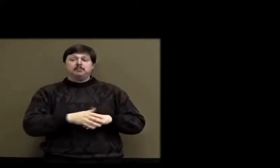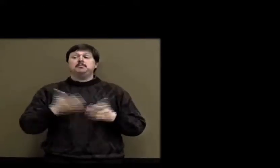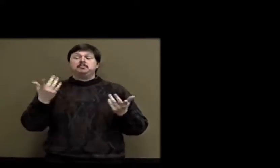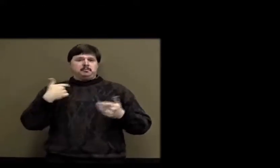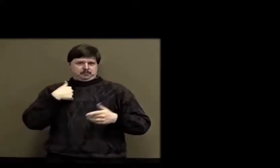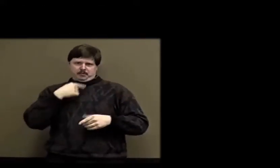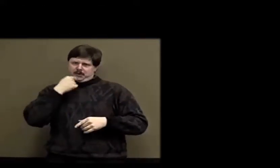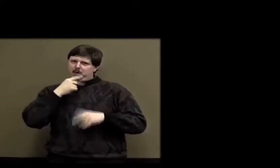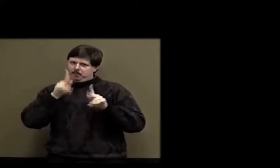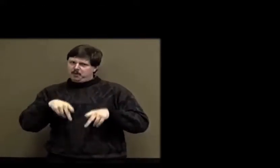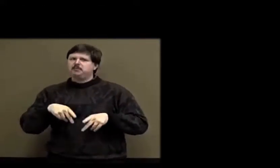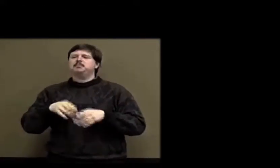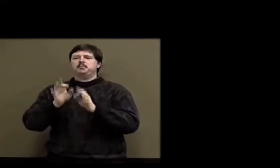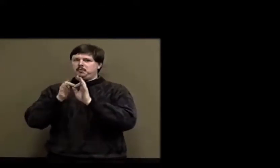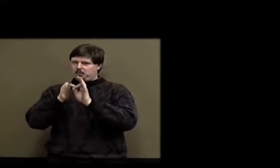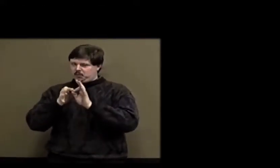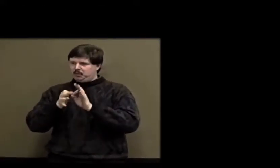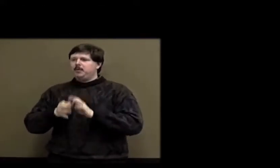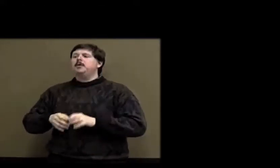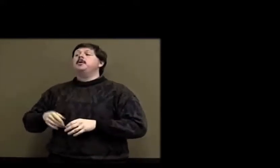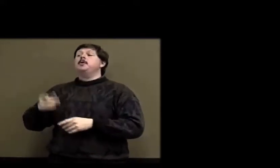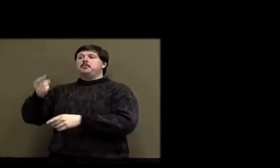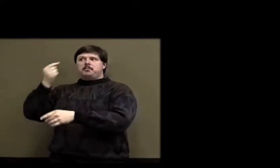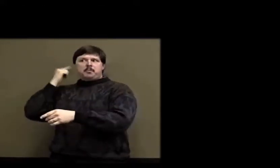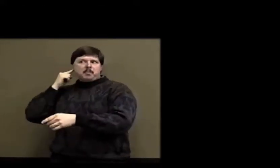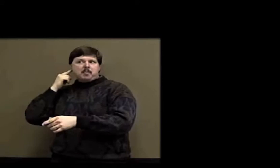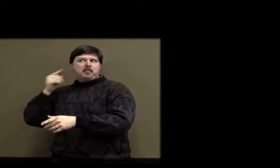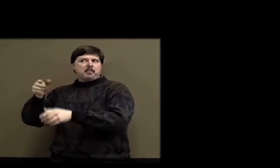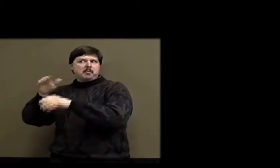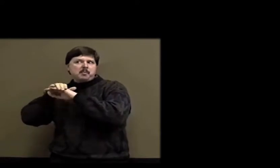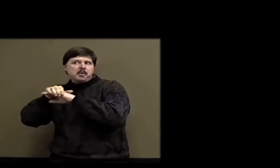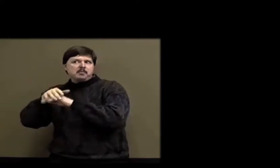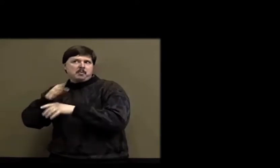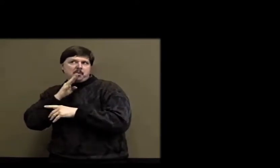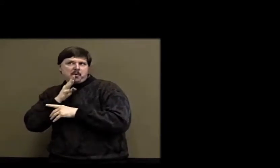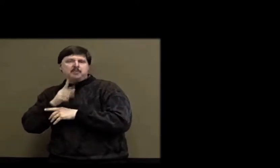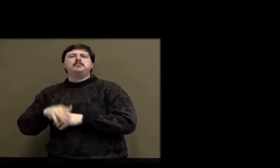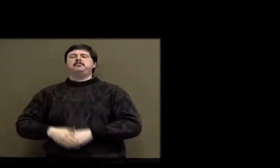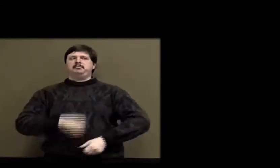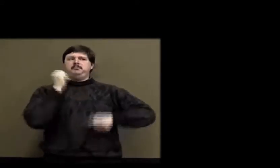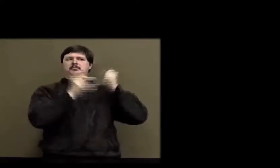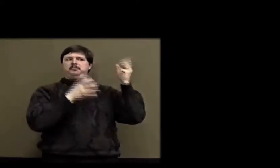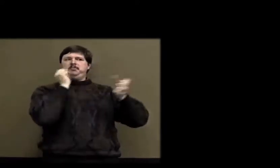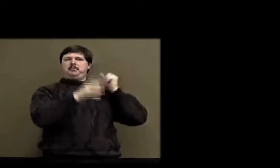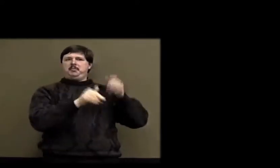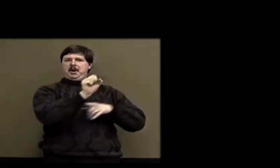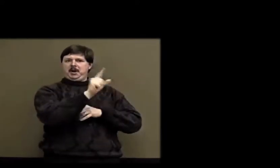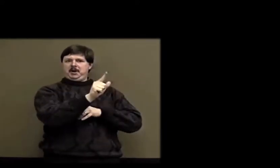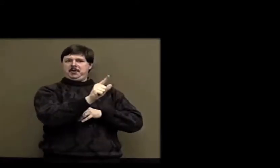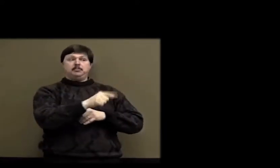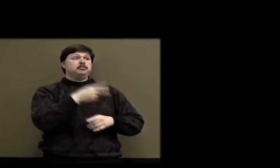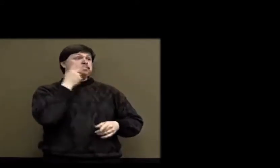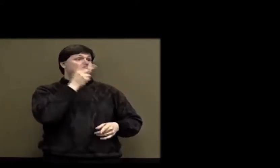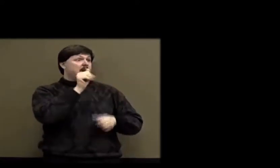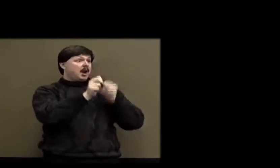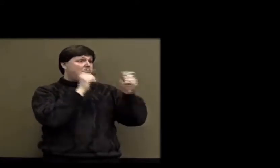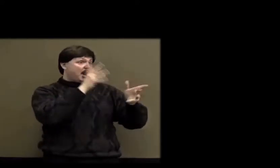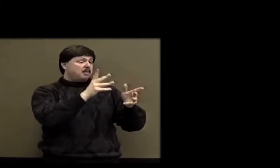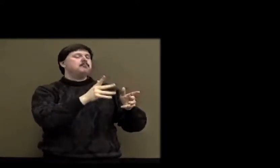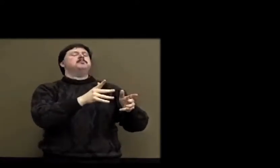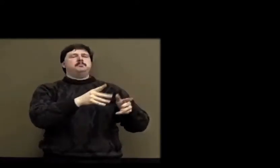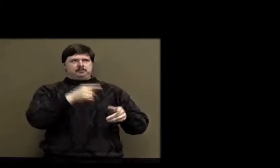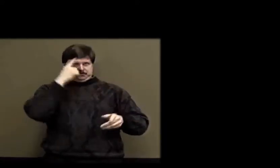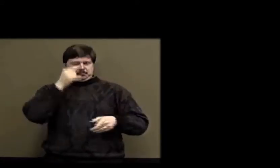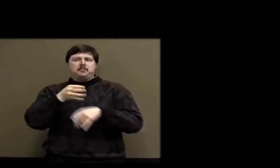What is bilingualism? For me, it means you understand both ASL and English. I'm a hearing person who interprets spoken English